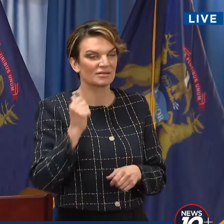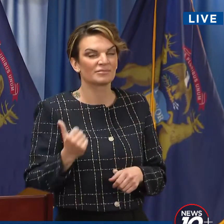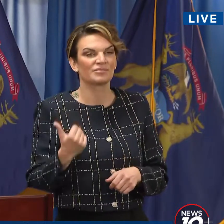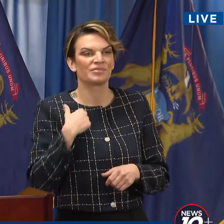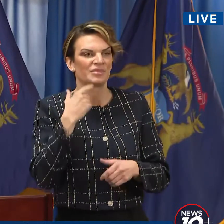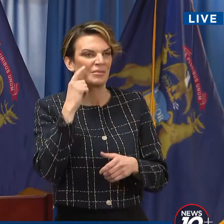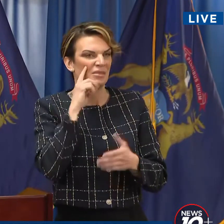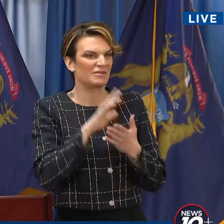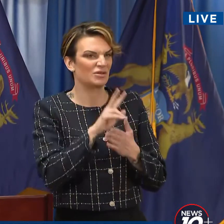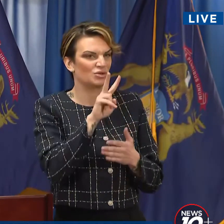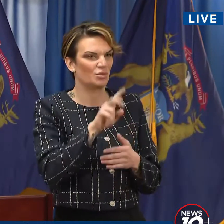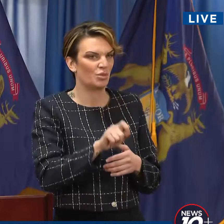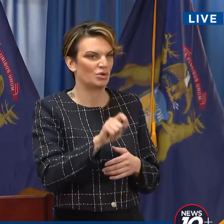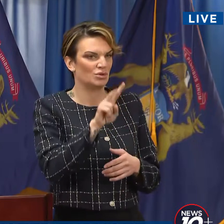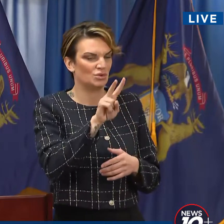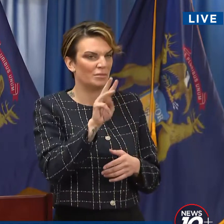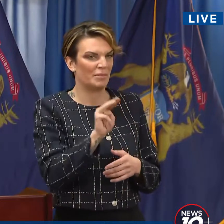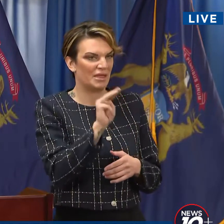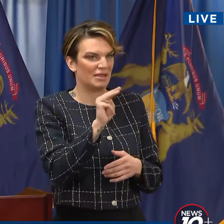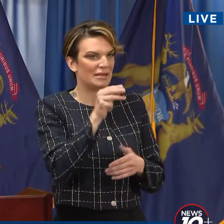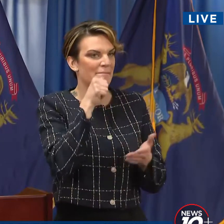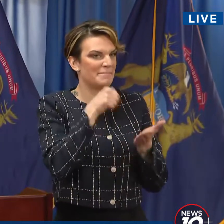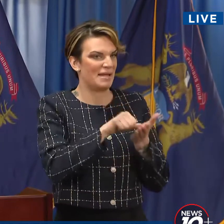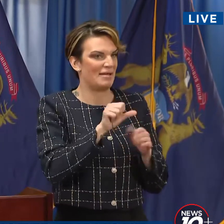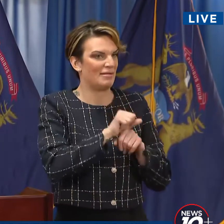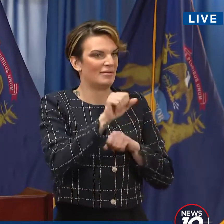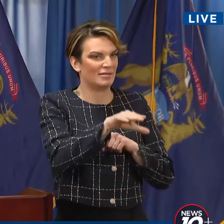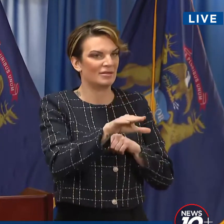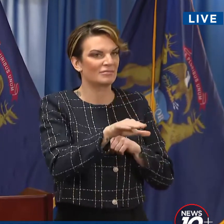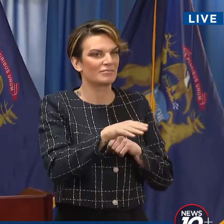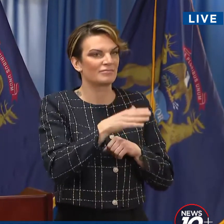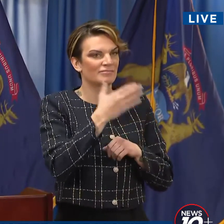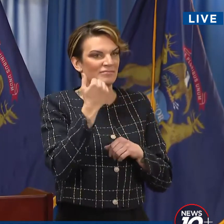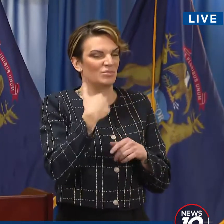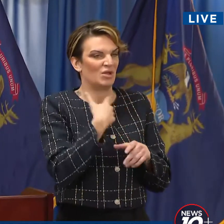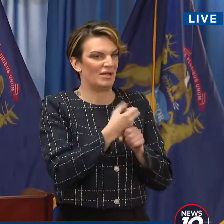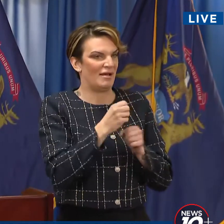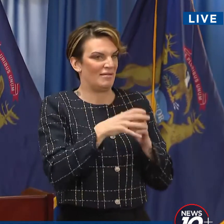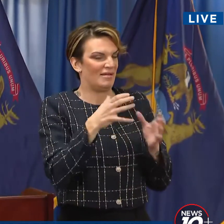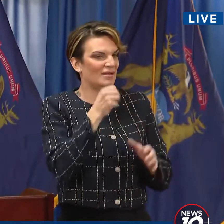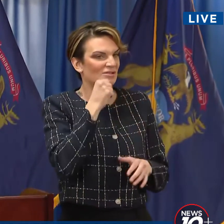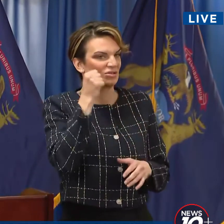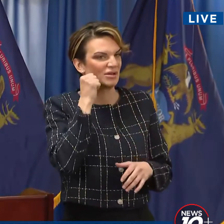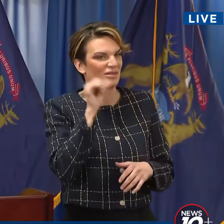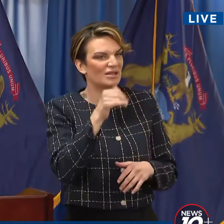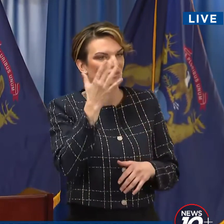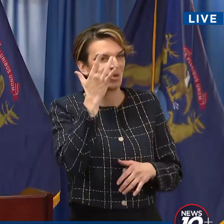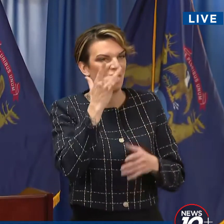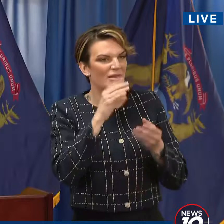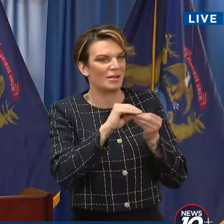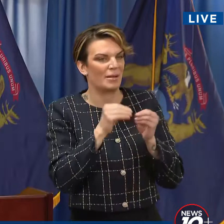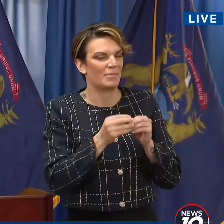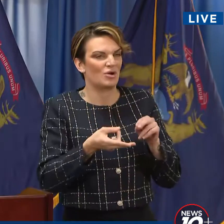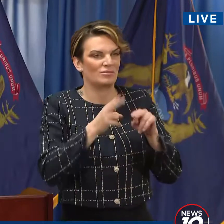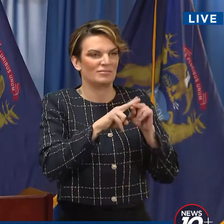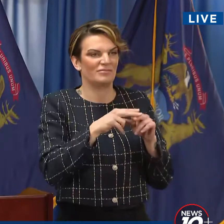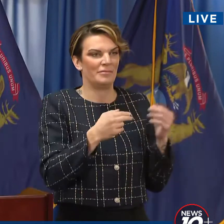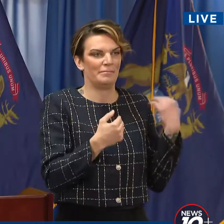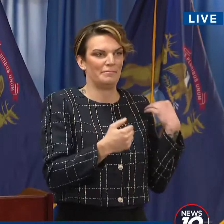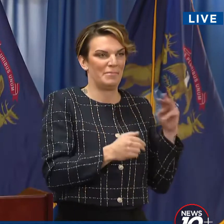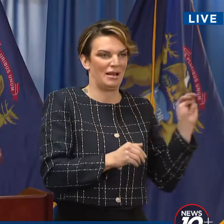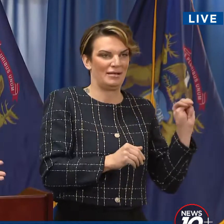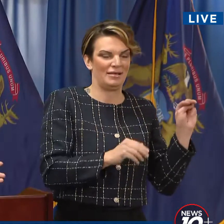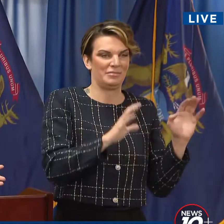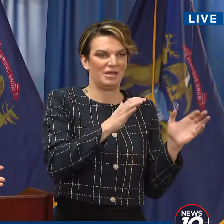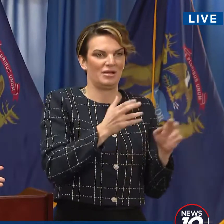believe, 2.2 million mailed in ballots because a lot came in yesterday. And so that's why you saw the number increase since Monday. And